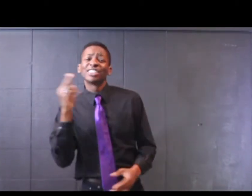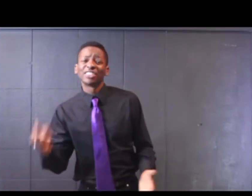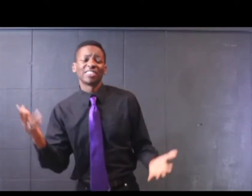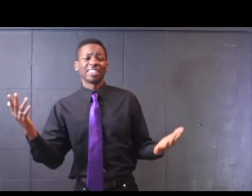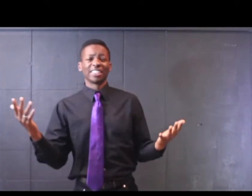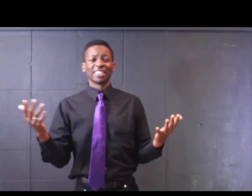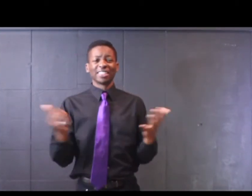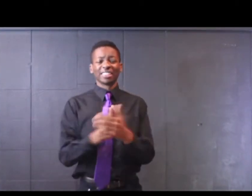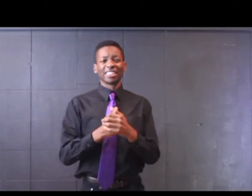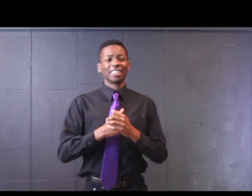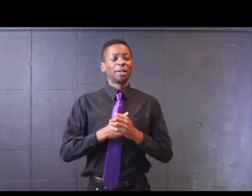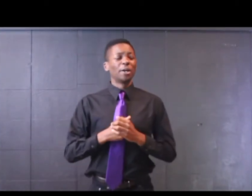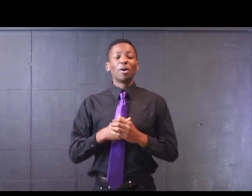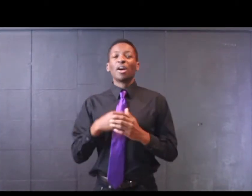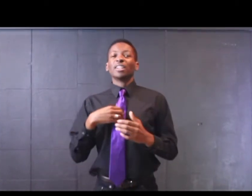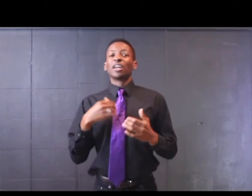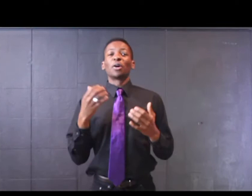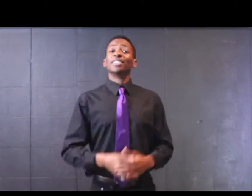Moments in history.